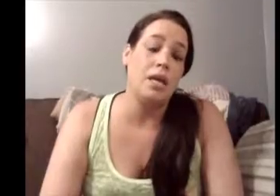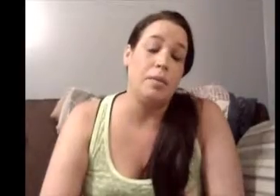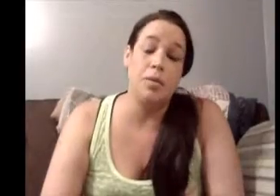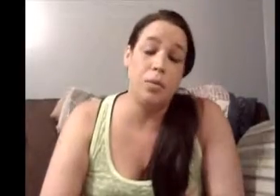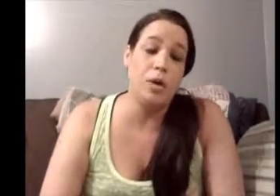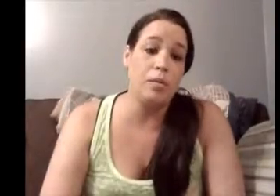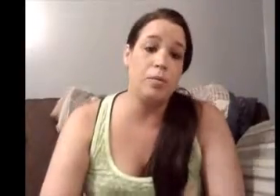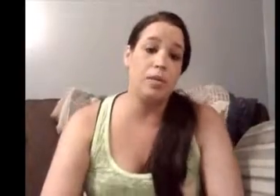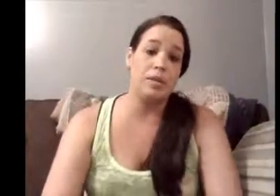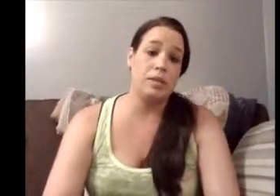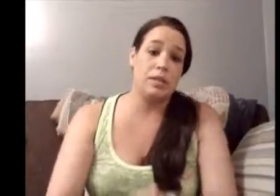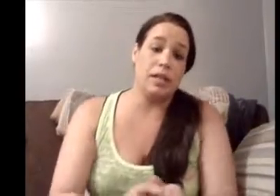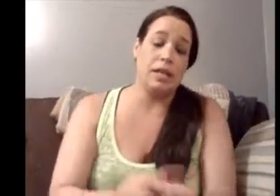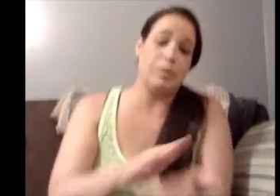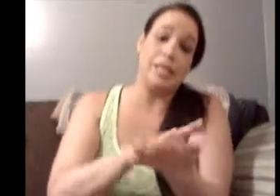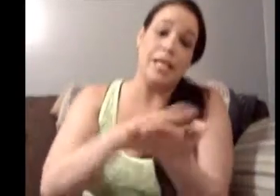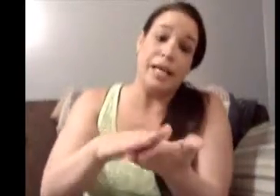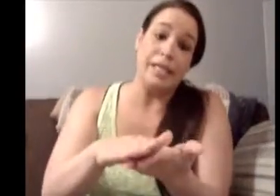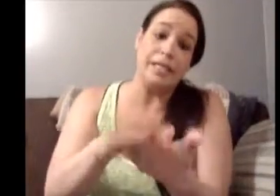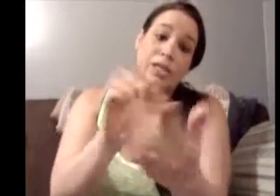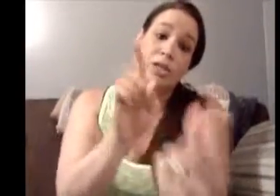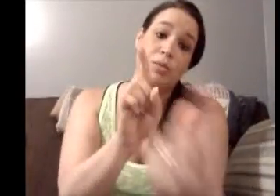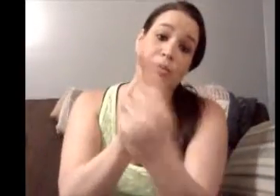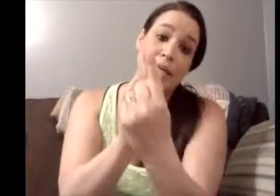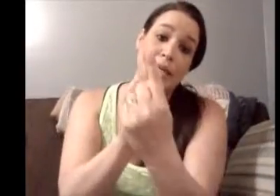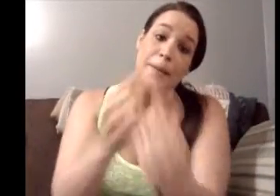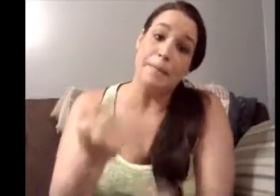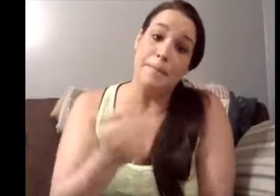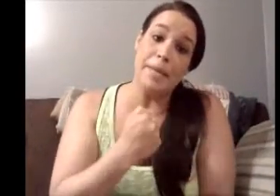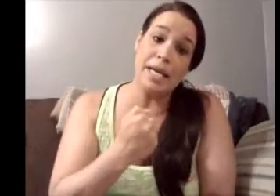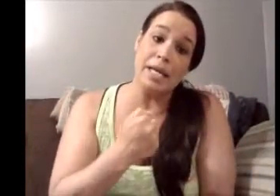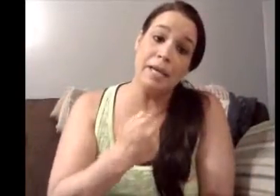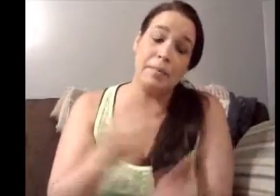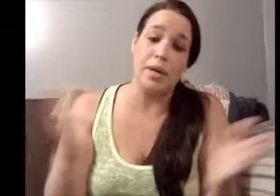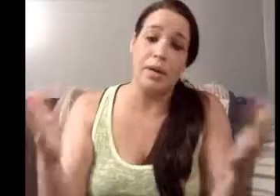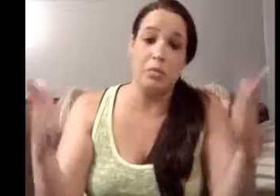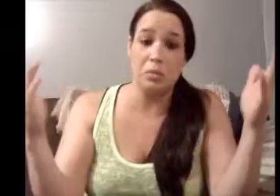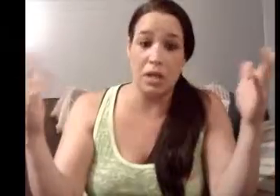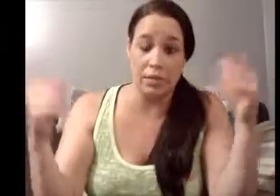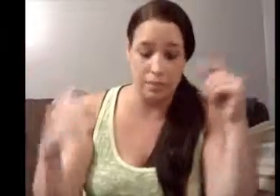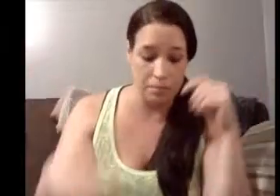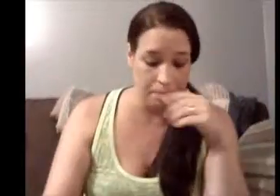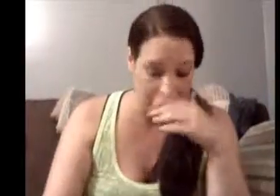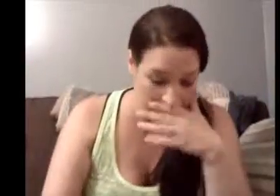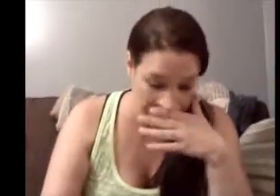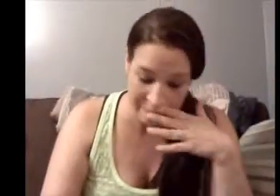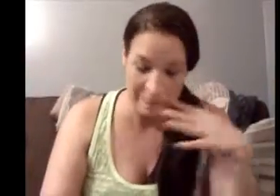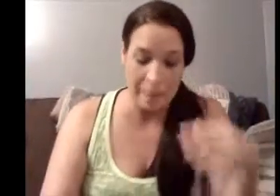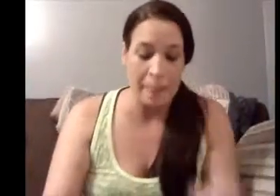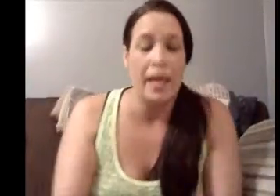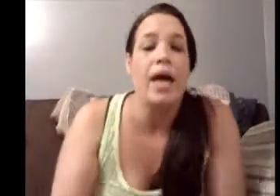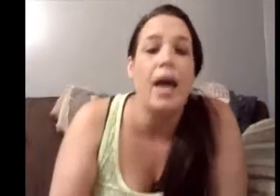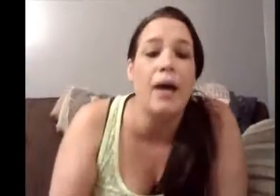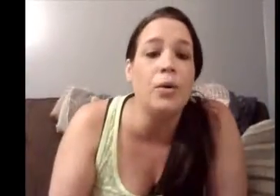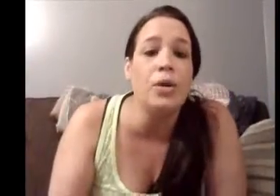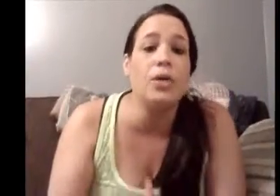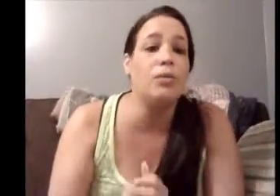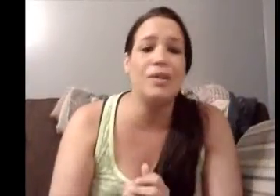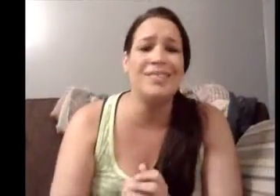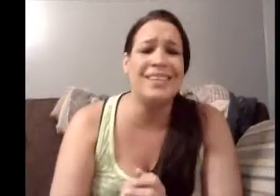And you probably wouldn't think it was nice to meet me, but whatever. How are you? We've done